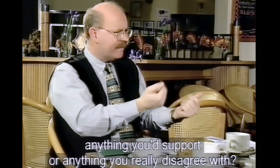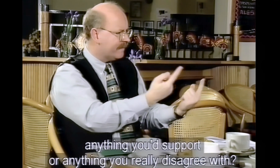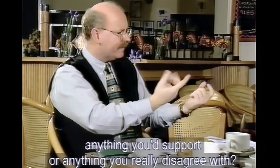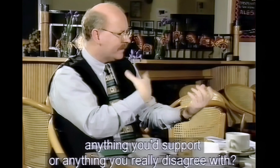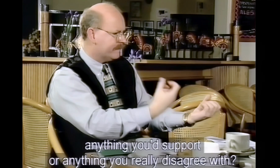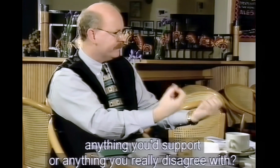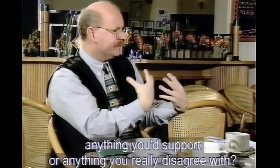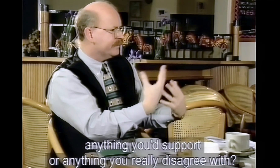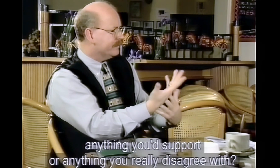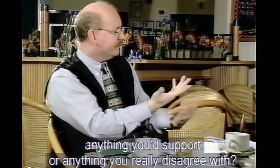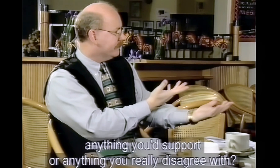you really disagree with? What do you think?